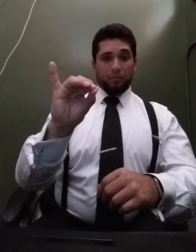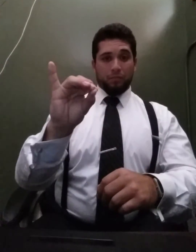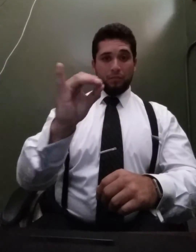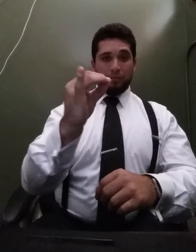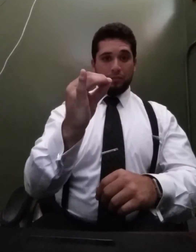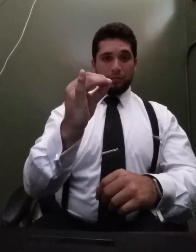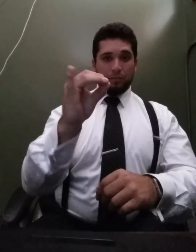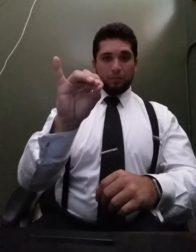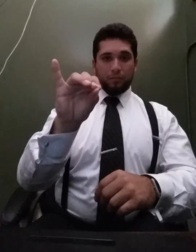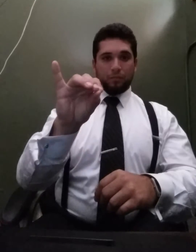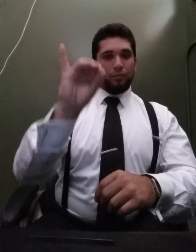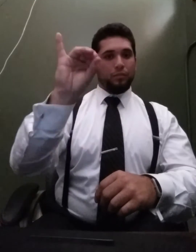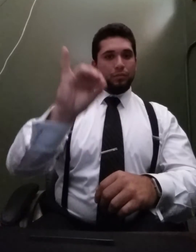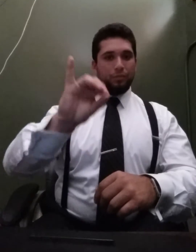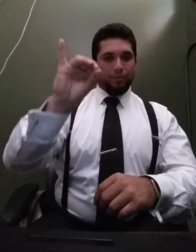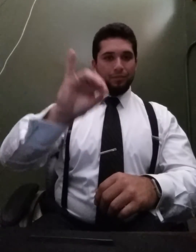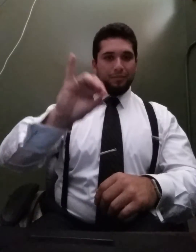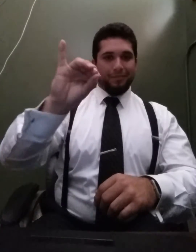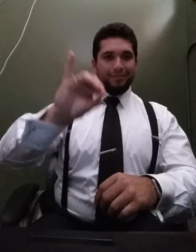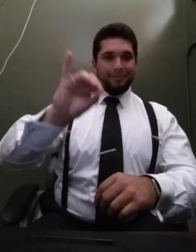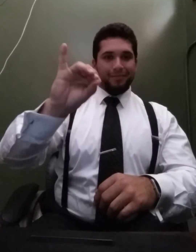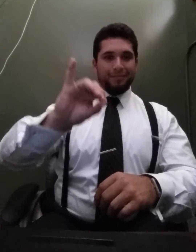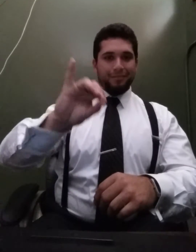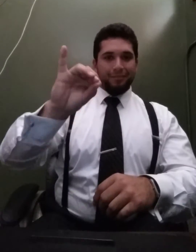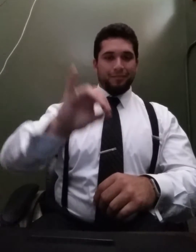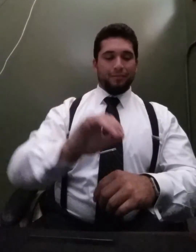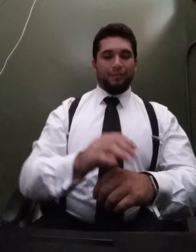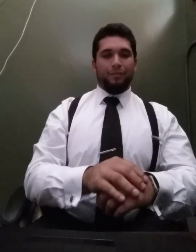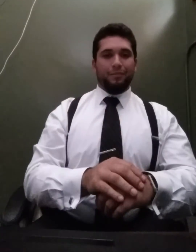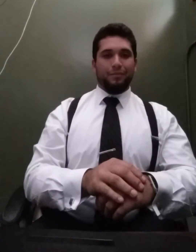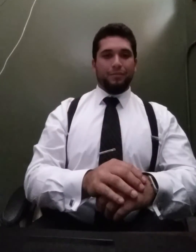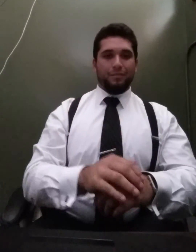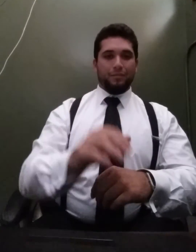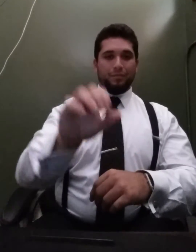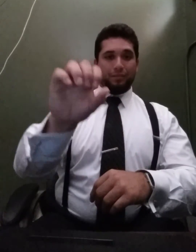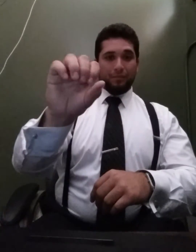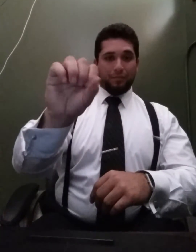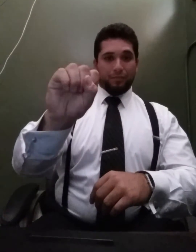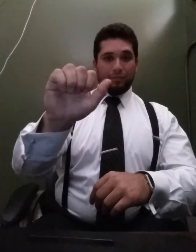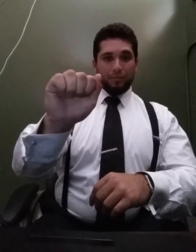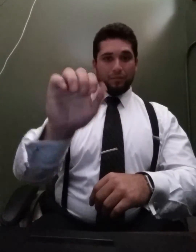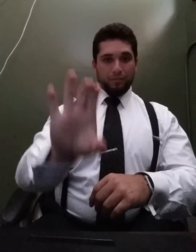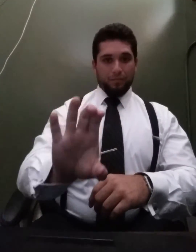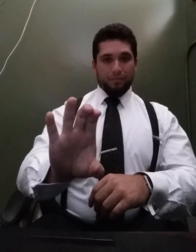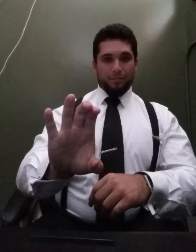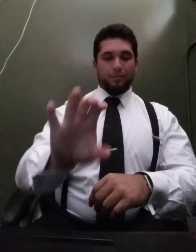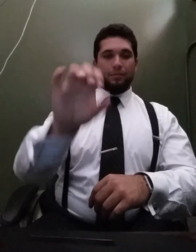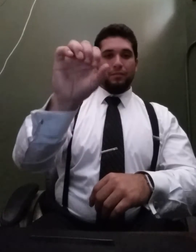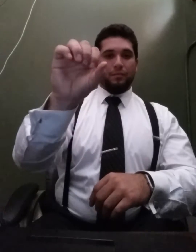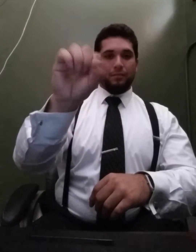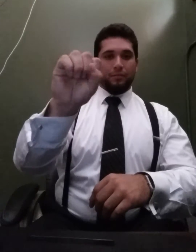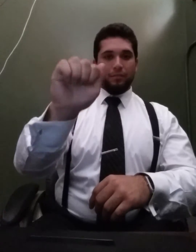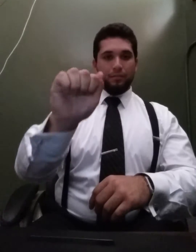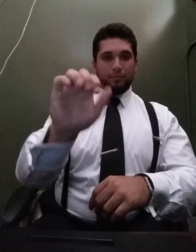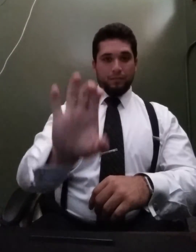a day. Right. So it's spinning while it's revolving. Okay, around. So every